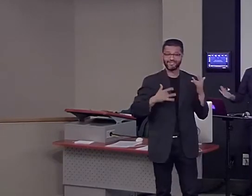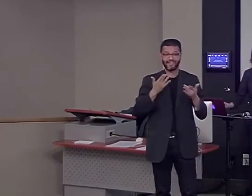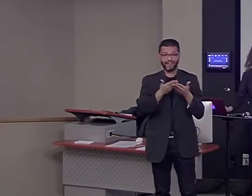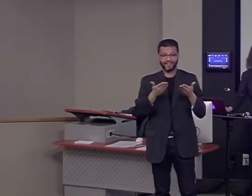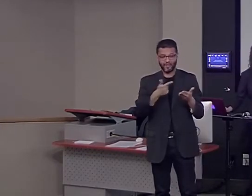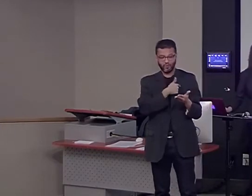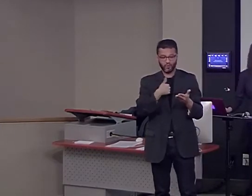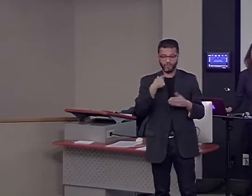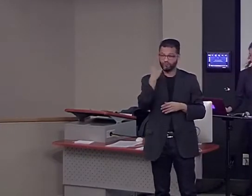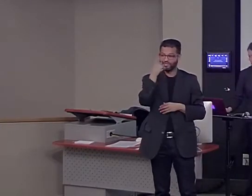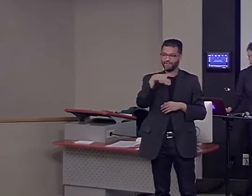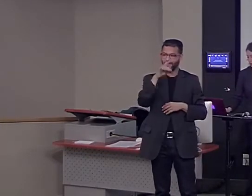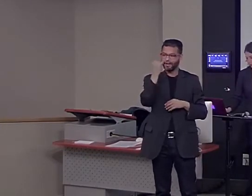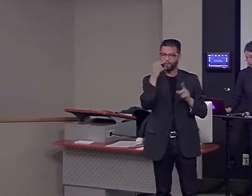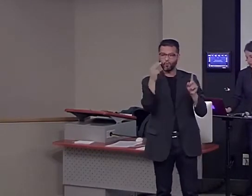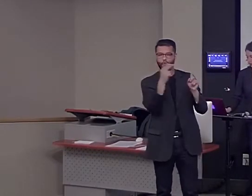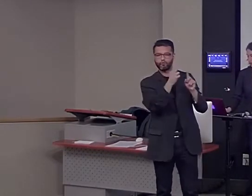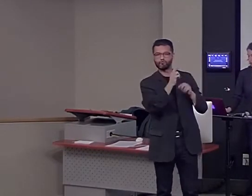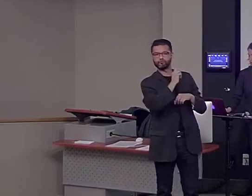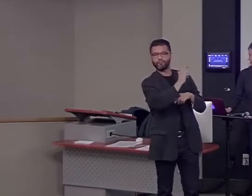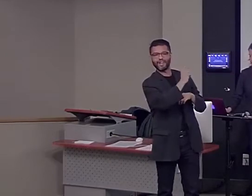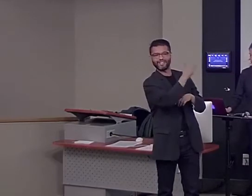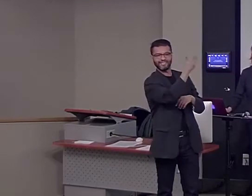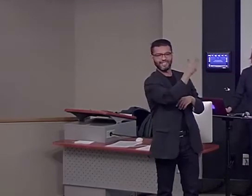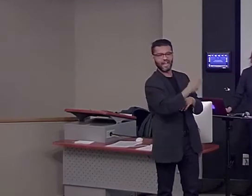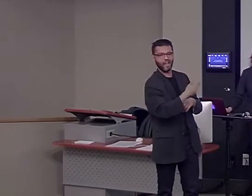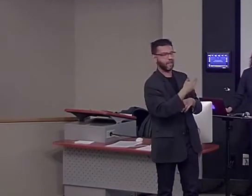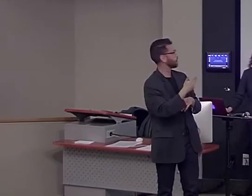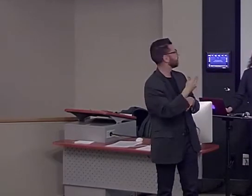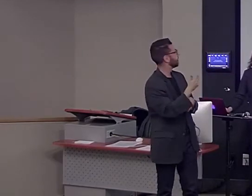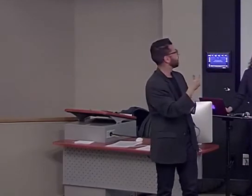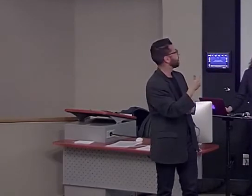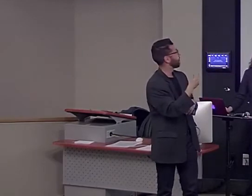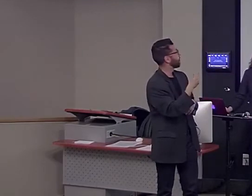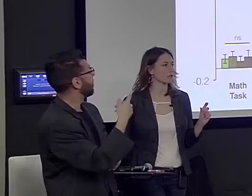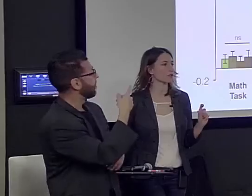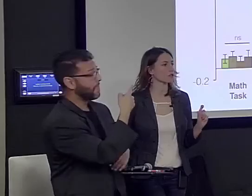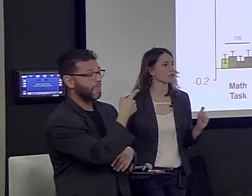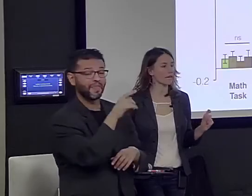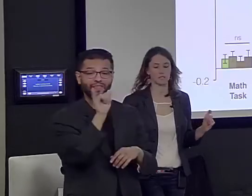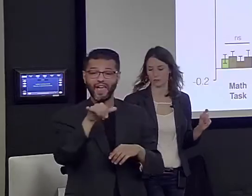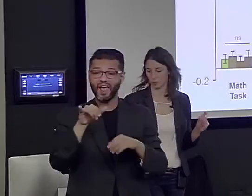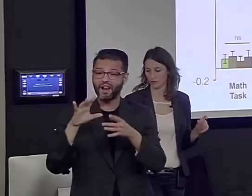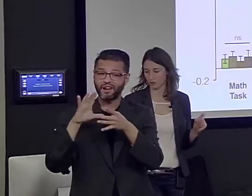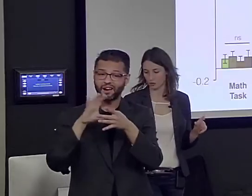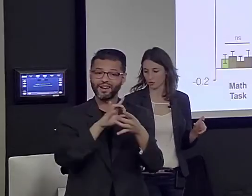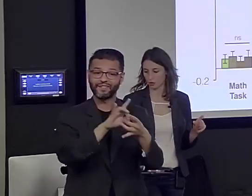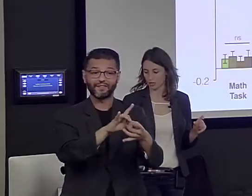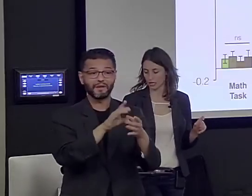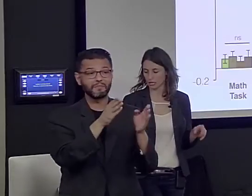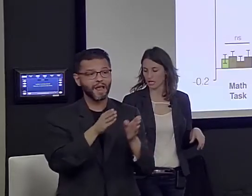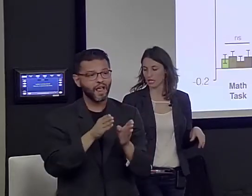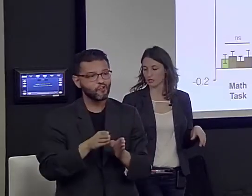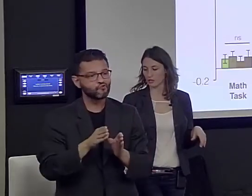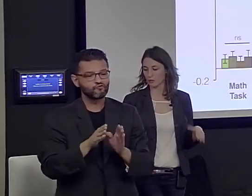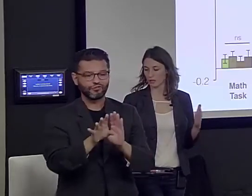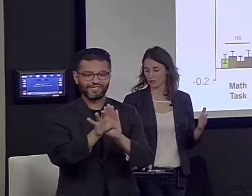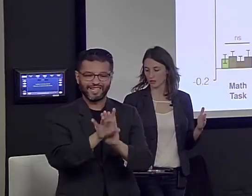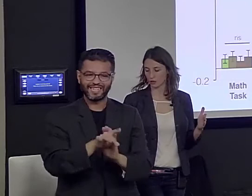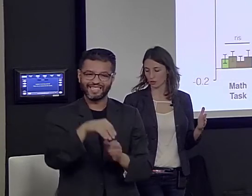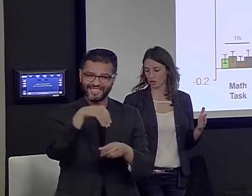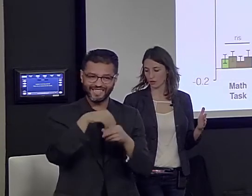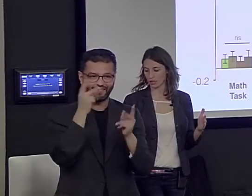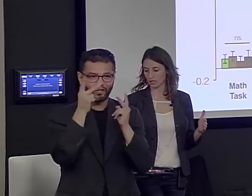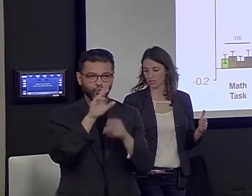just focus on the right side of this figure, which is showing connectivity, is that these connectivity patterns are selective within visual cortex. So what